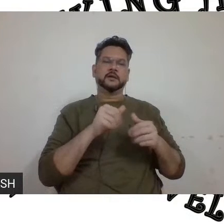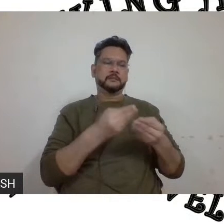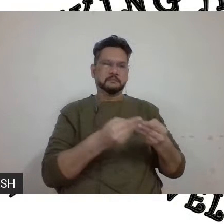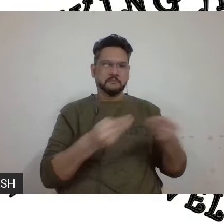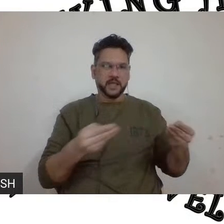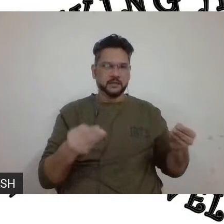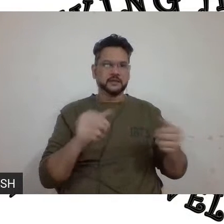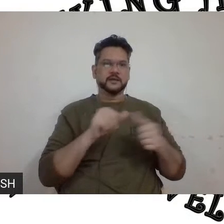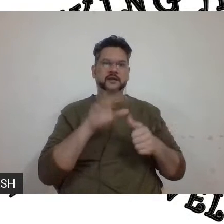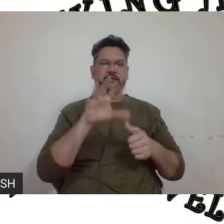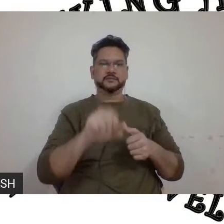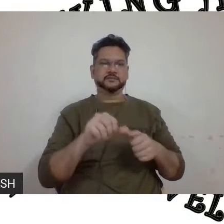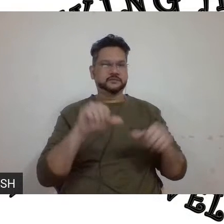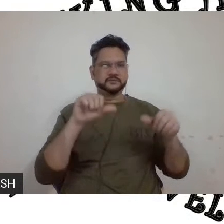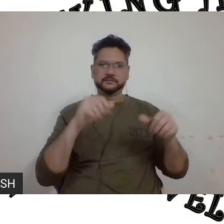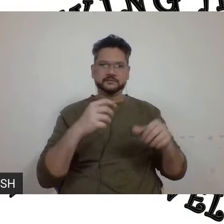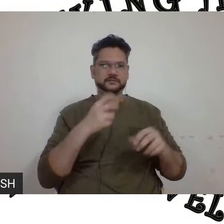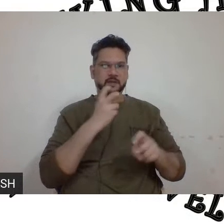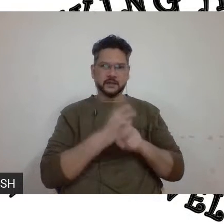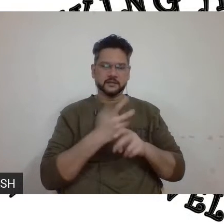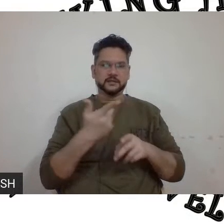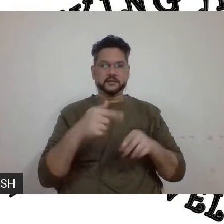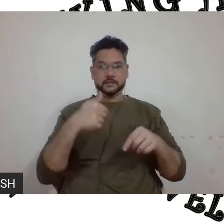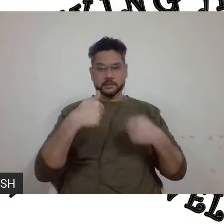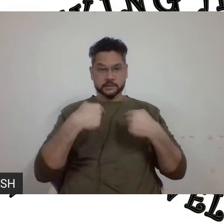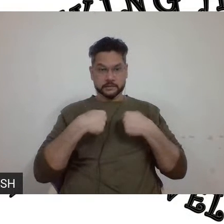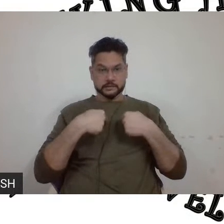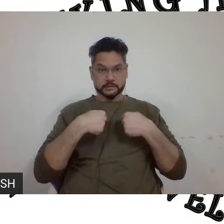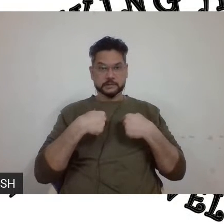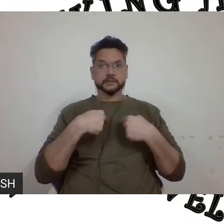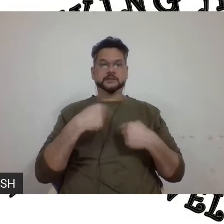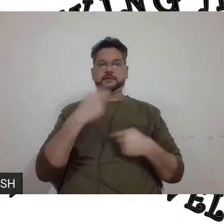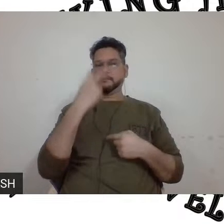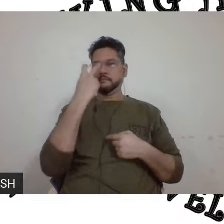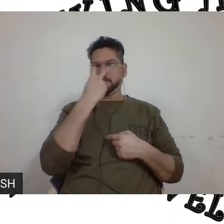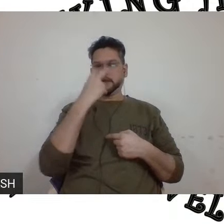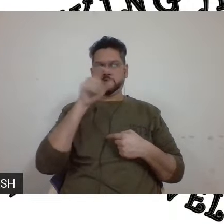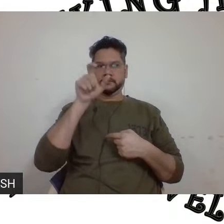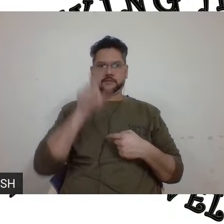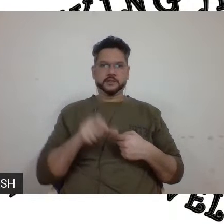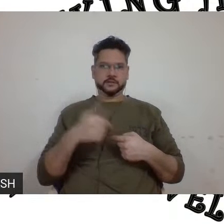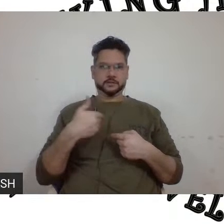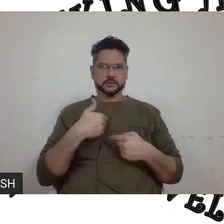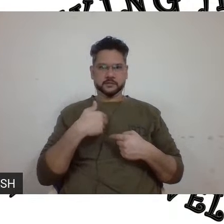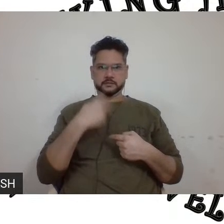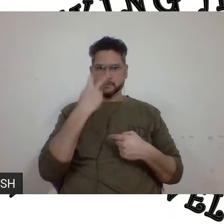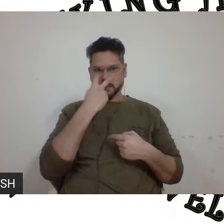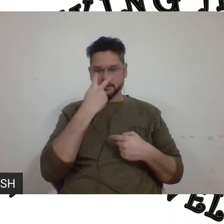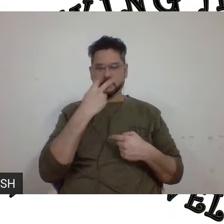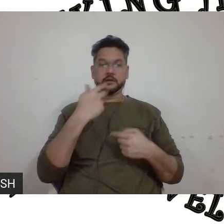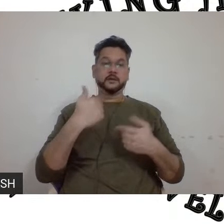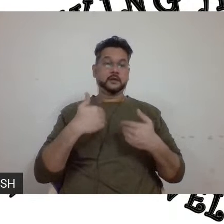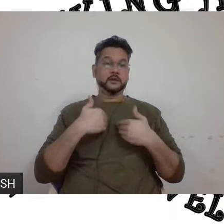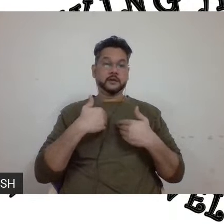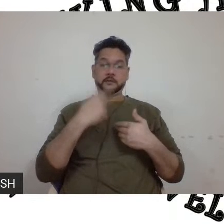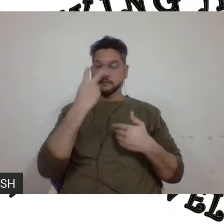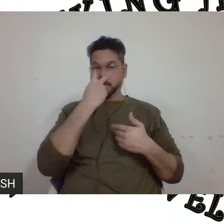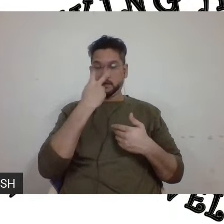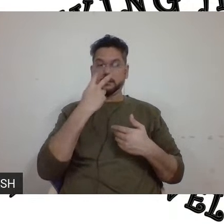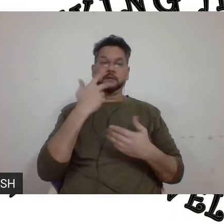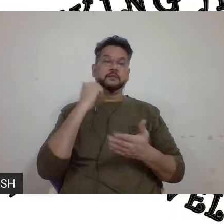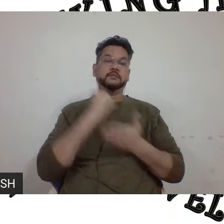am a visually impaired person, so for any visually impaired person, you need material which is accessible,